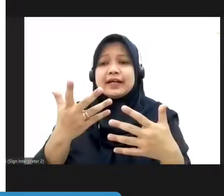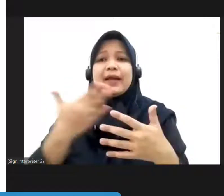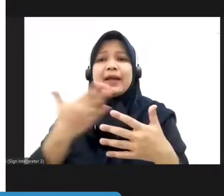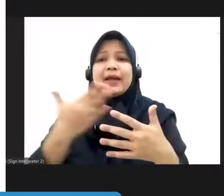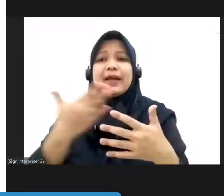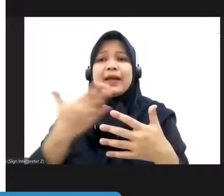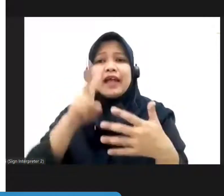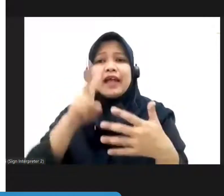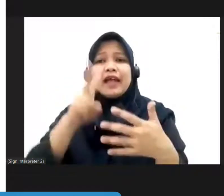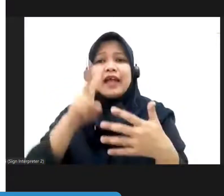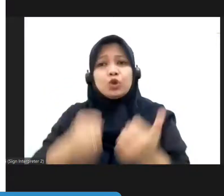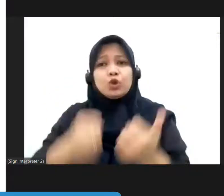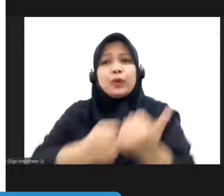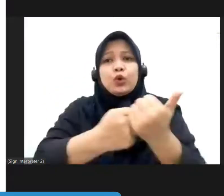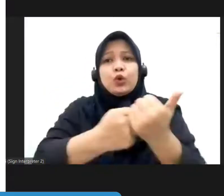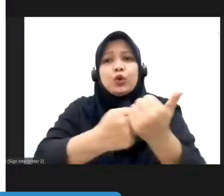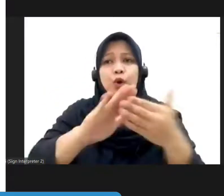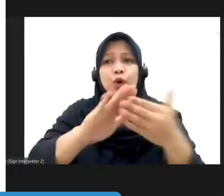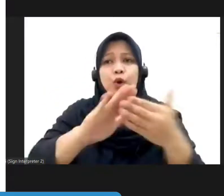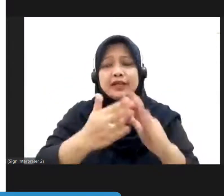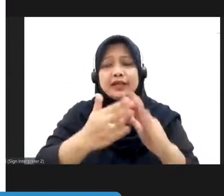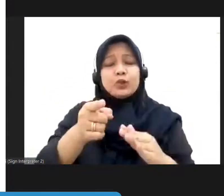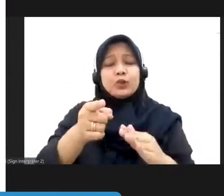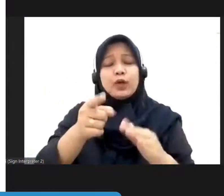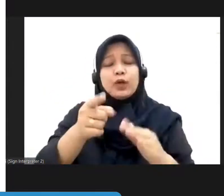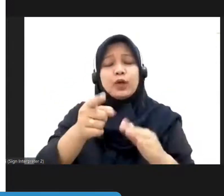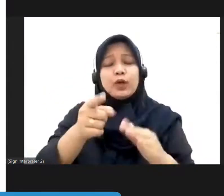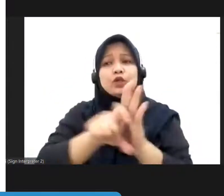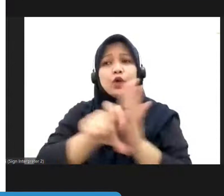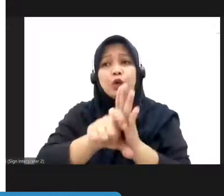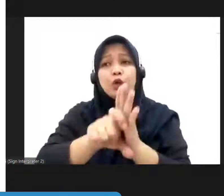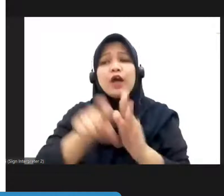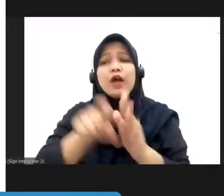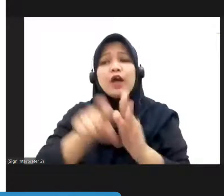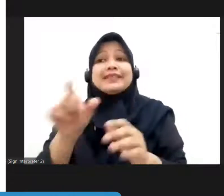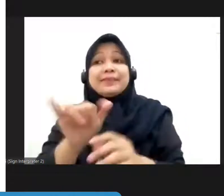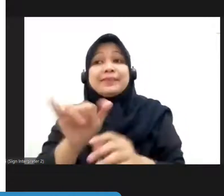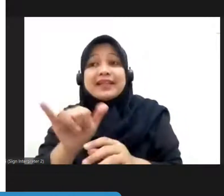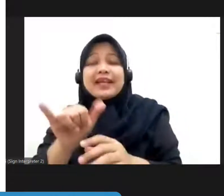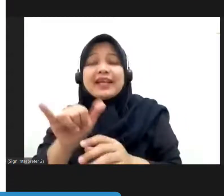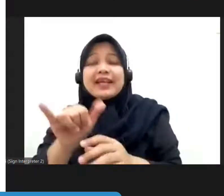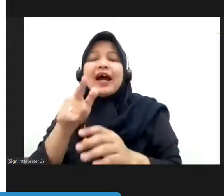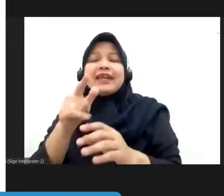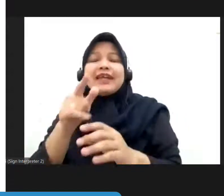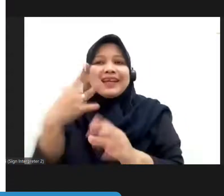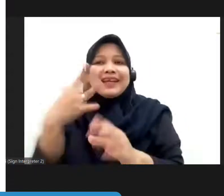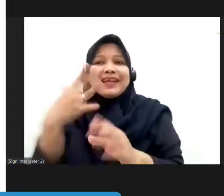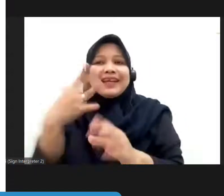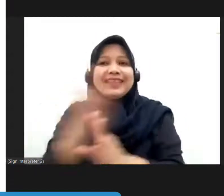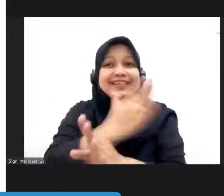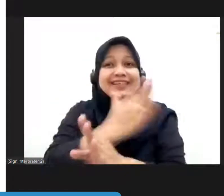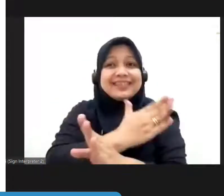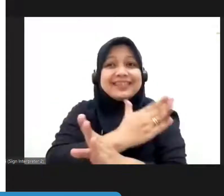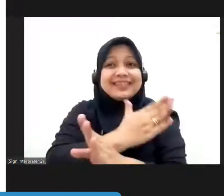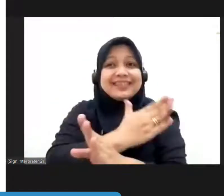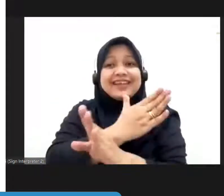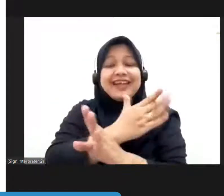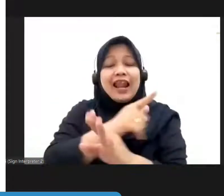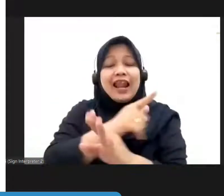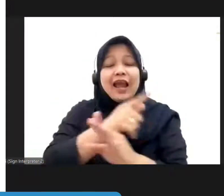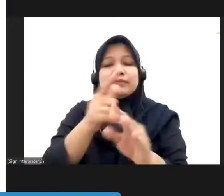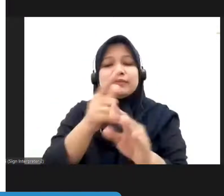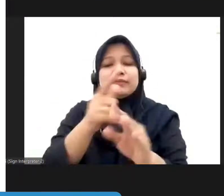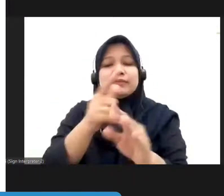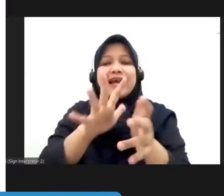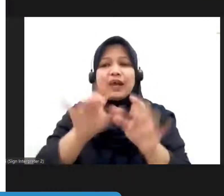of scientific evidence, and also like the early warning system for the other multi-hazards. Yeah, I remember that in Indonesia, we learned